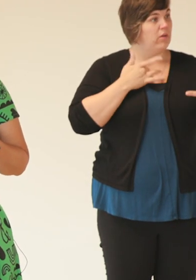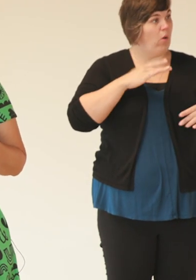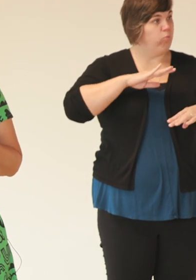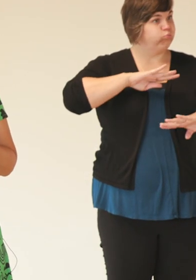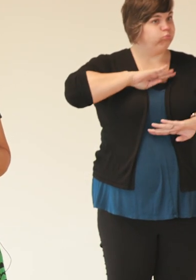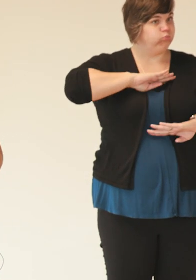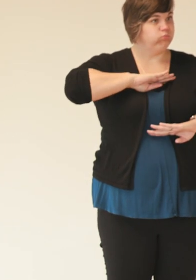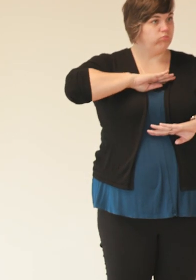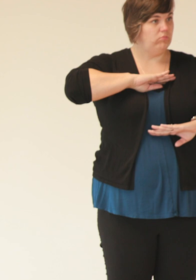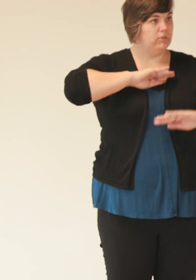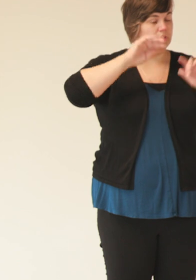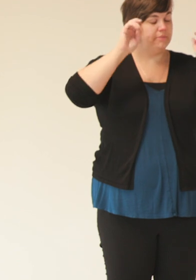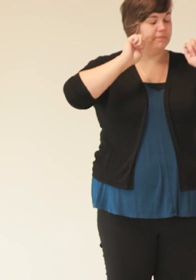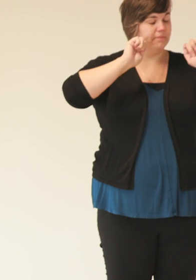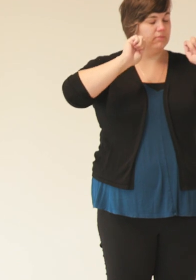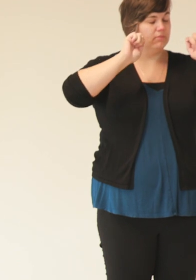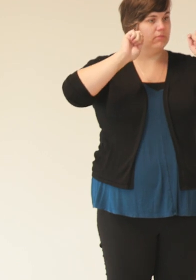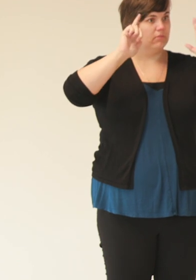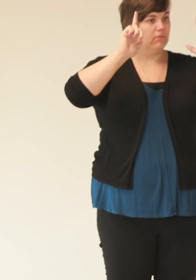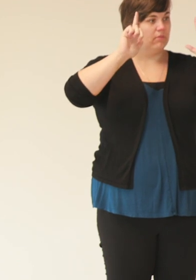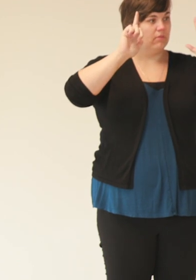just open your eyes and come back to the room.